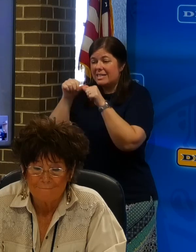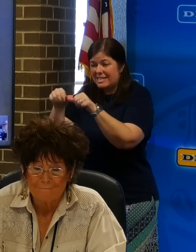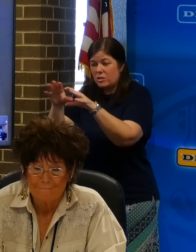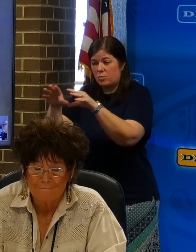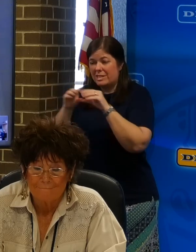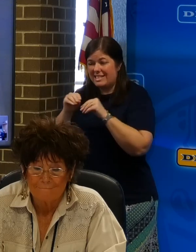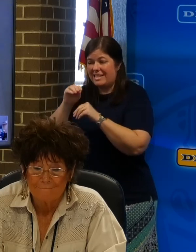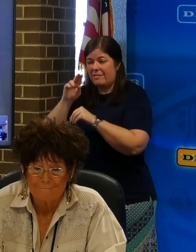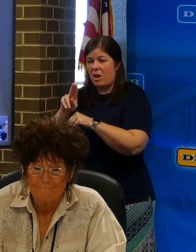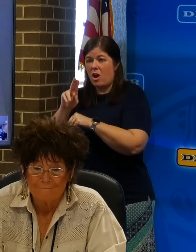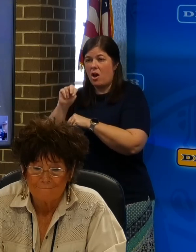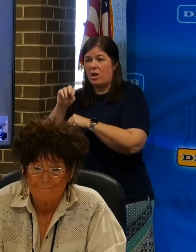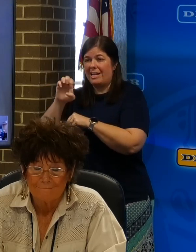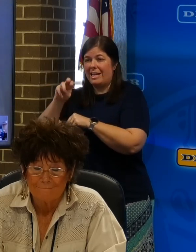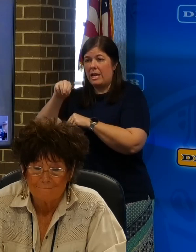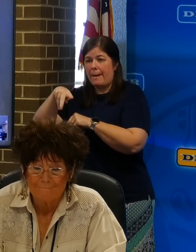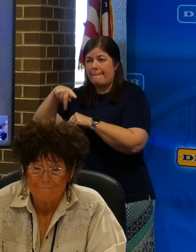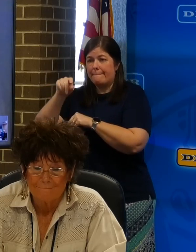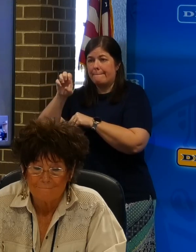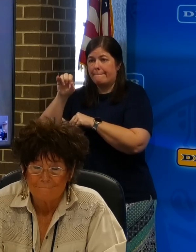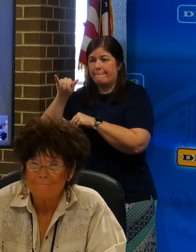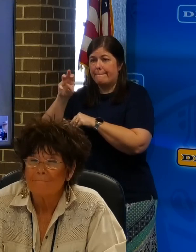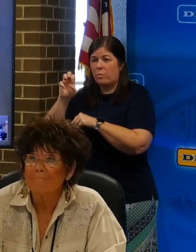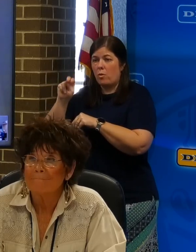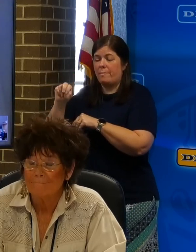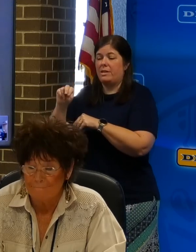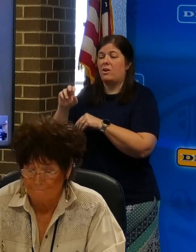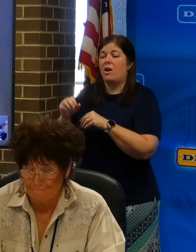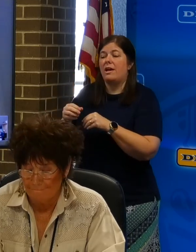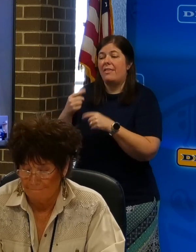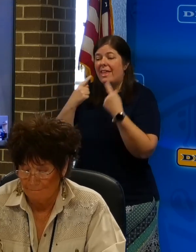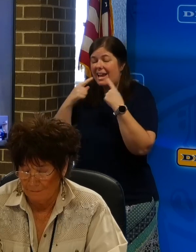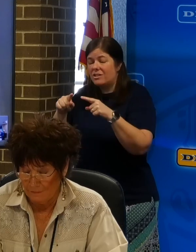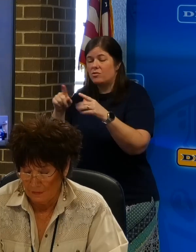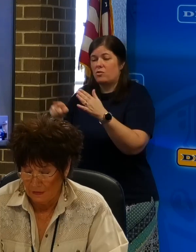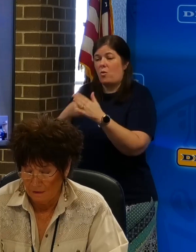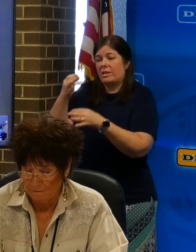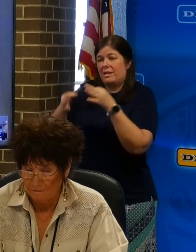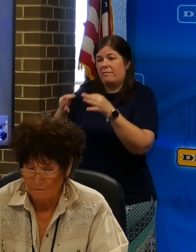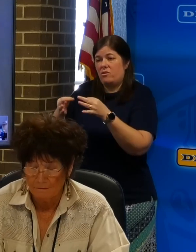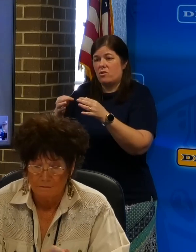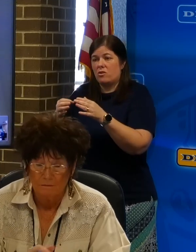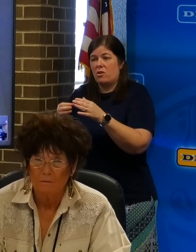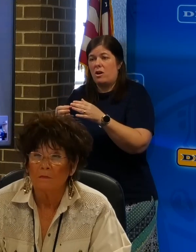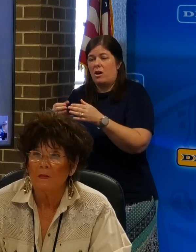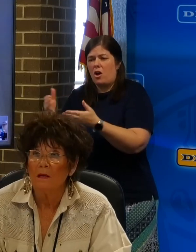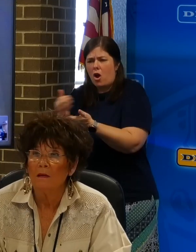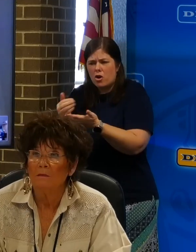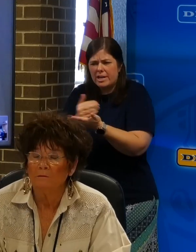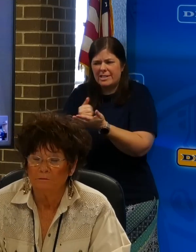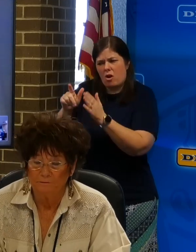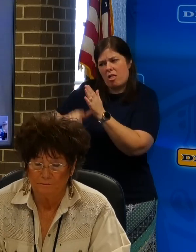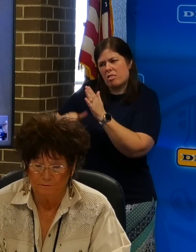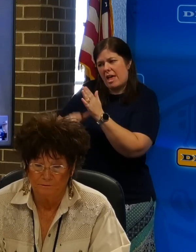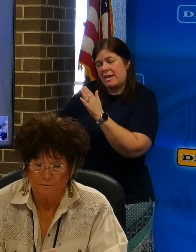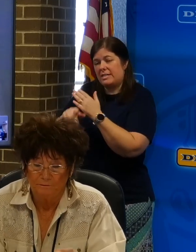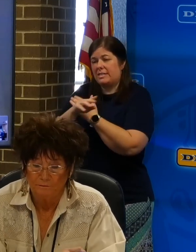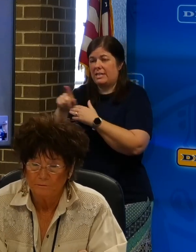unemployment? The answer is only if your earnings are less than your regular UC weekly benefit amount, which is the maximum amount